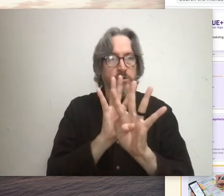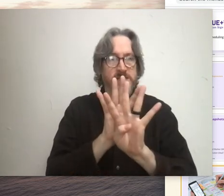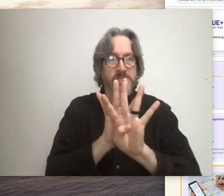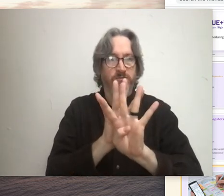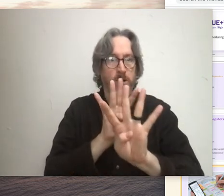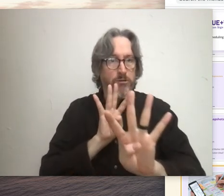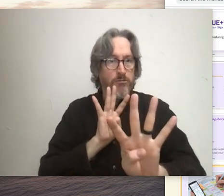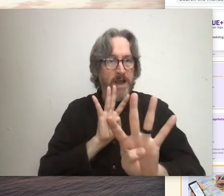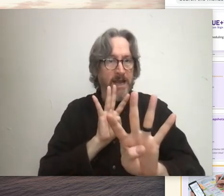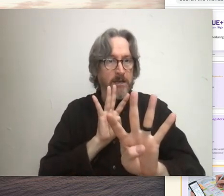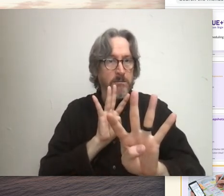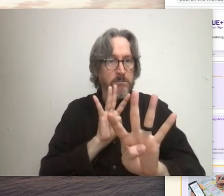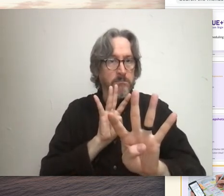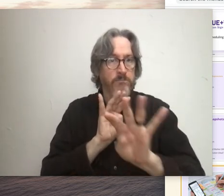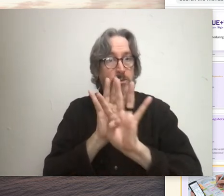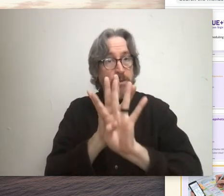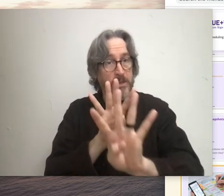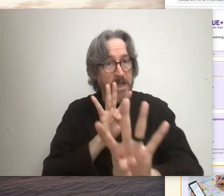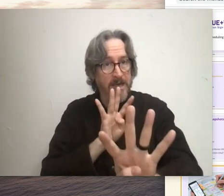We'll use this for a parade.